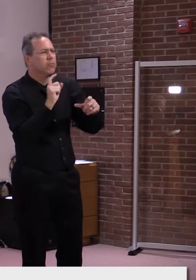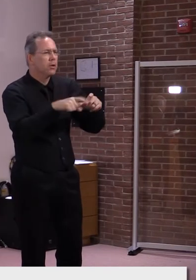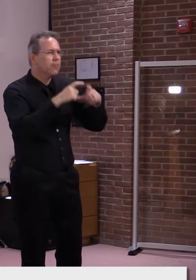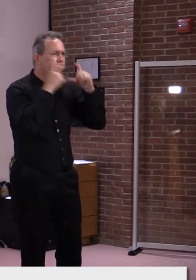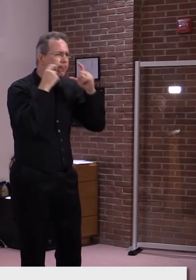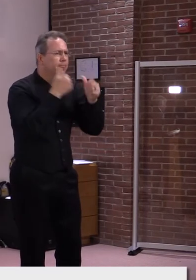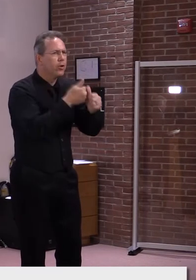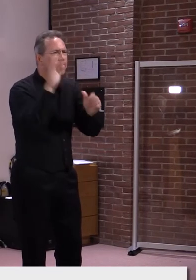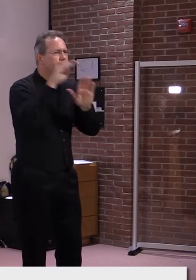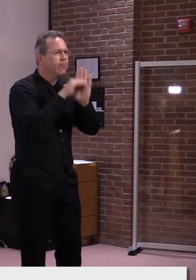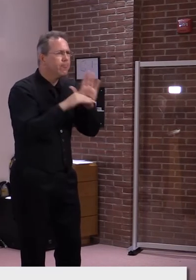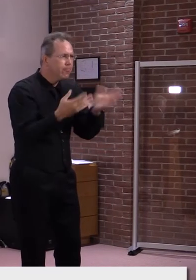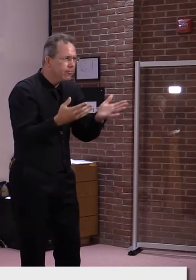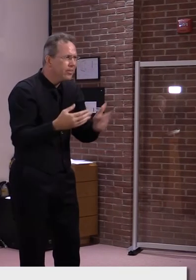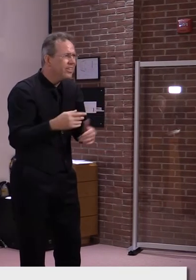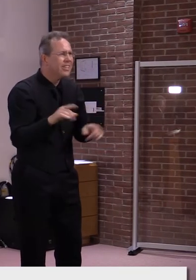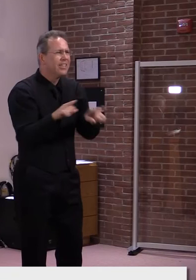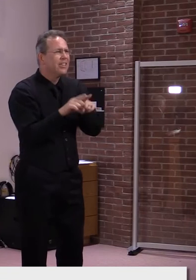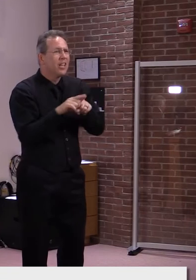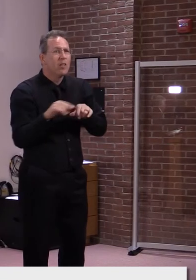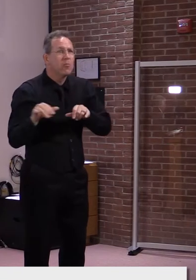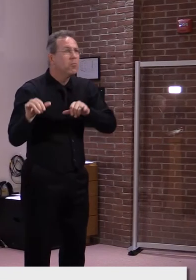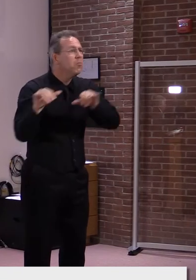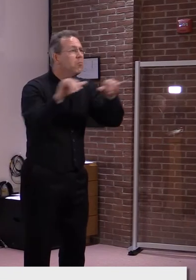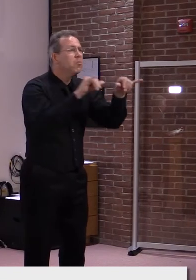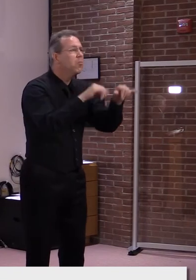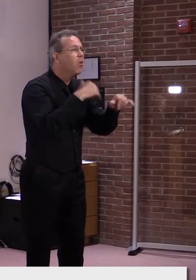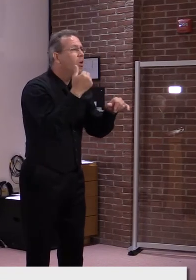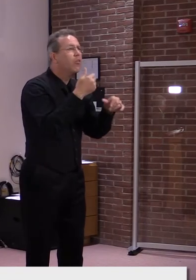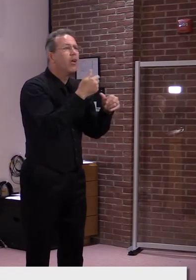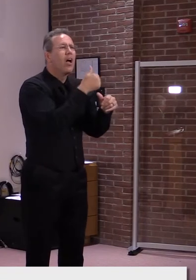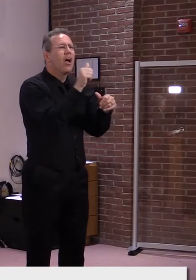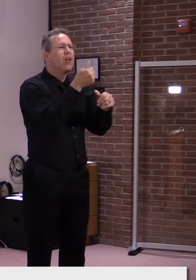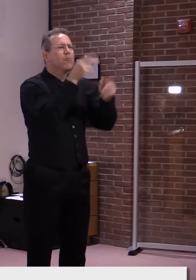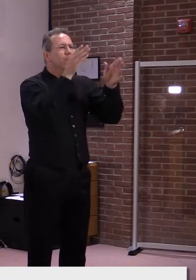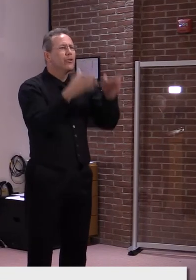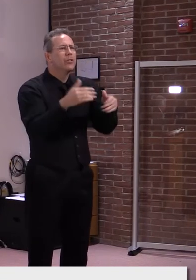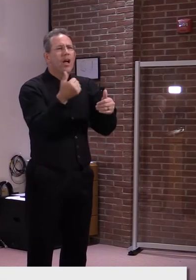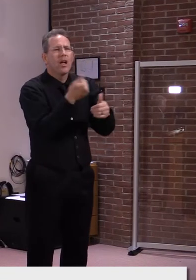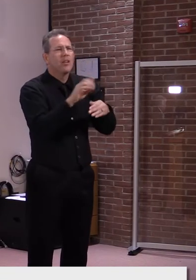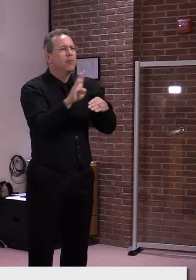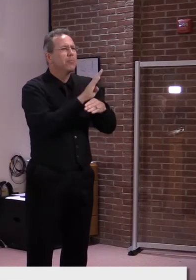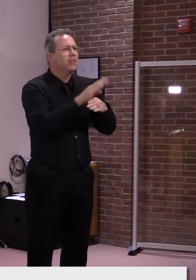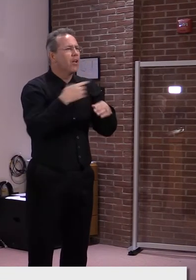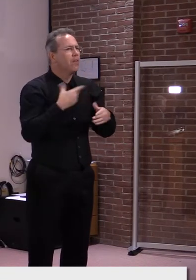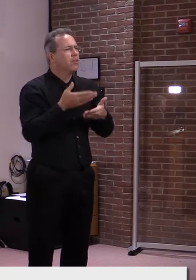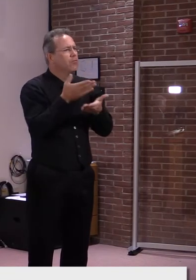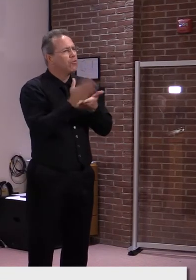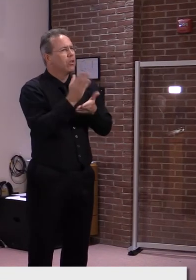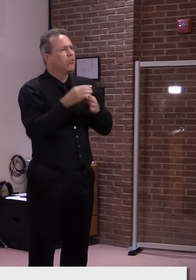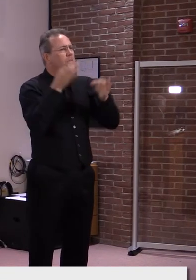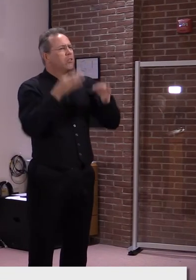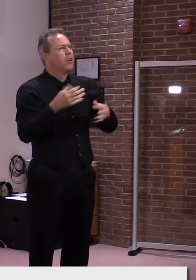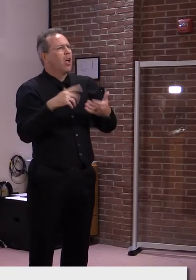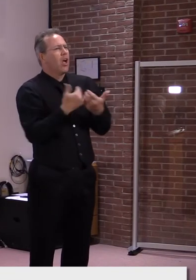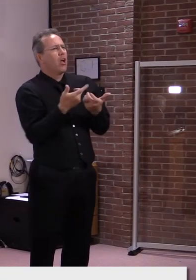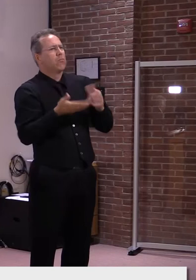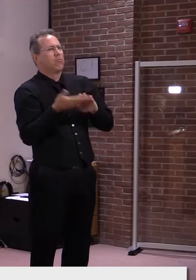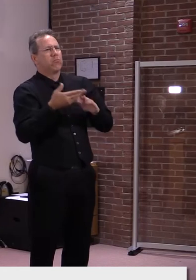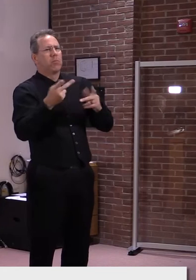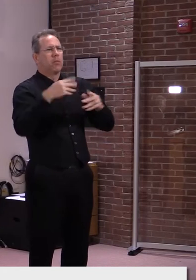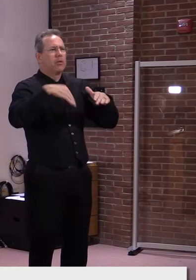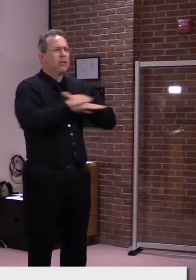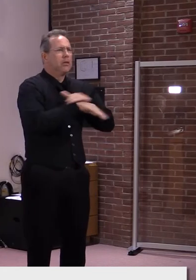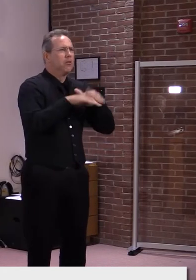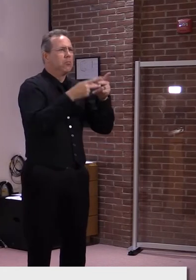any other organization or business, it will be up to their it will be up to them to decide what sort of